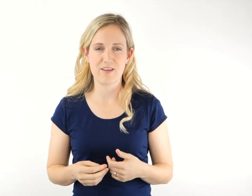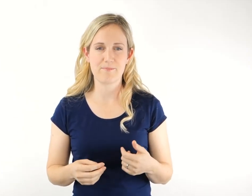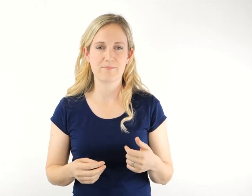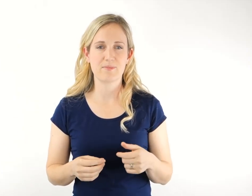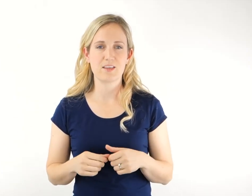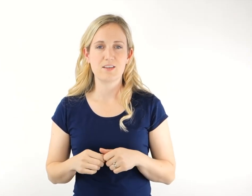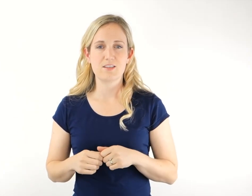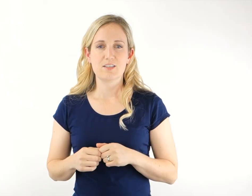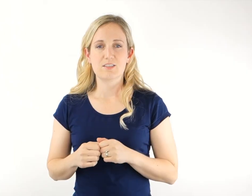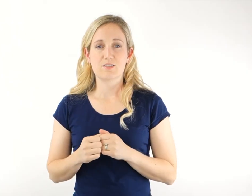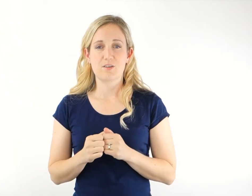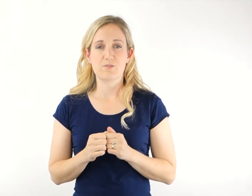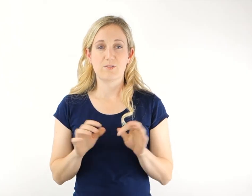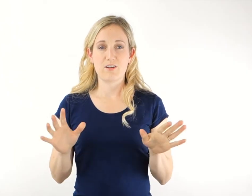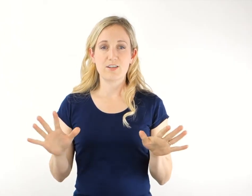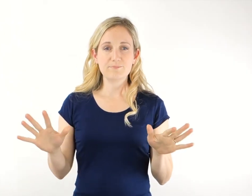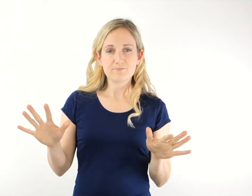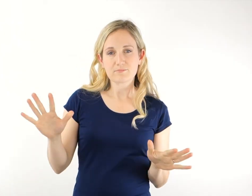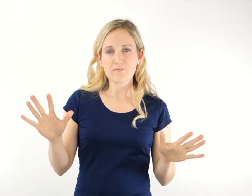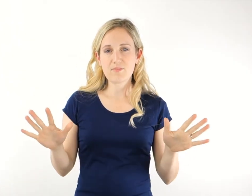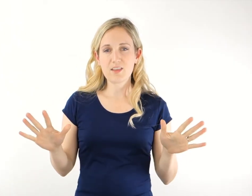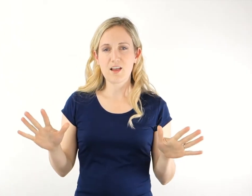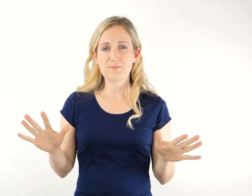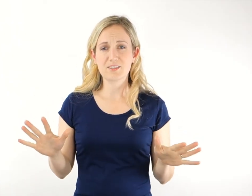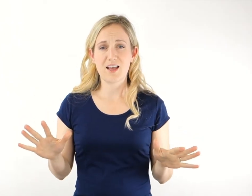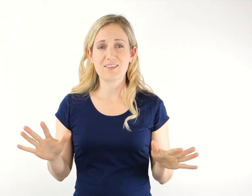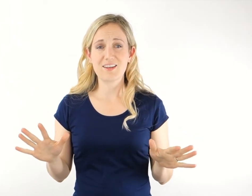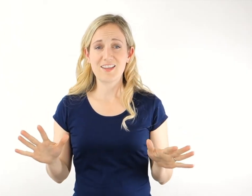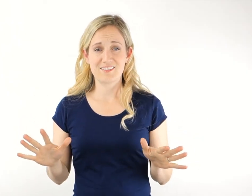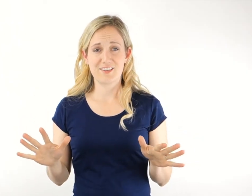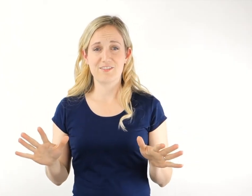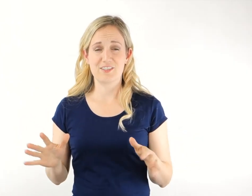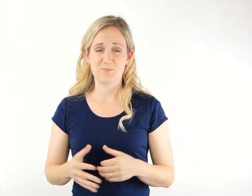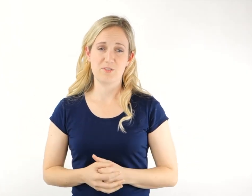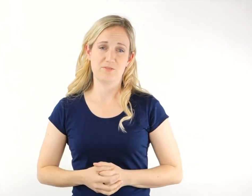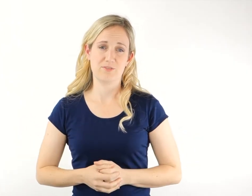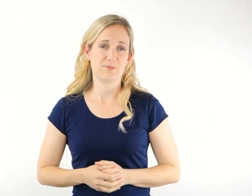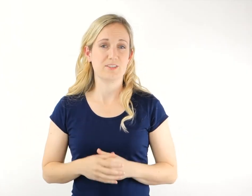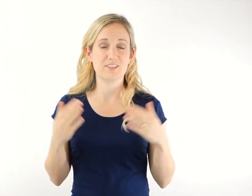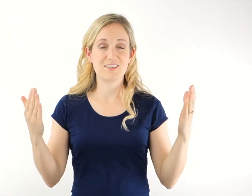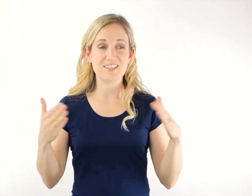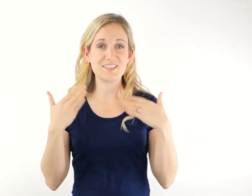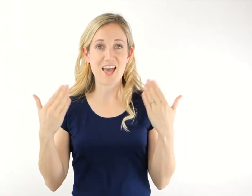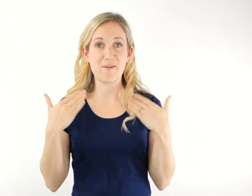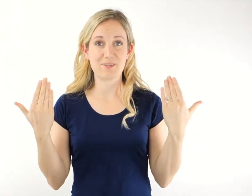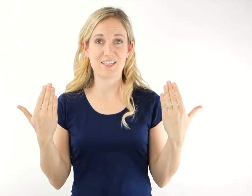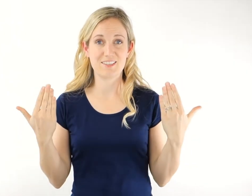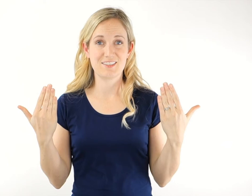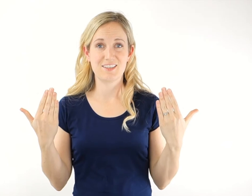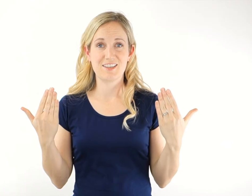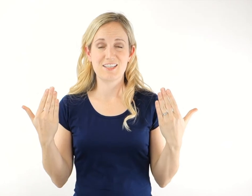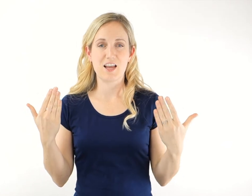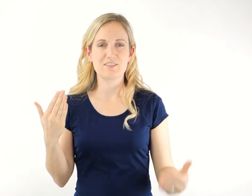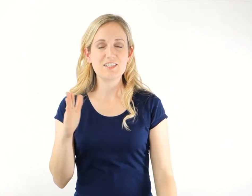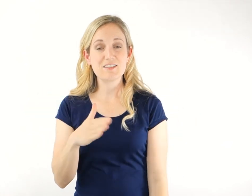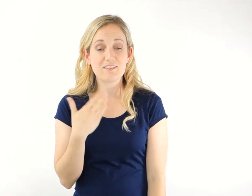them. So going on, I'm glad that I live in this beautiful world. This is happy. I've seen it done